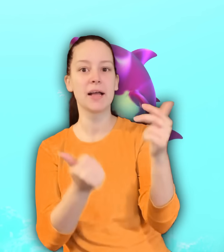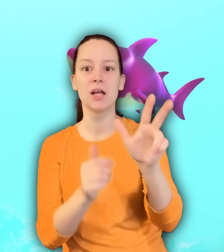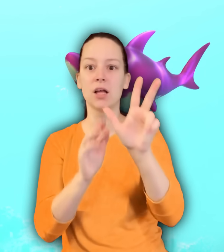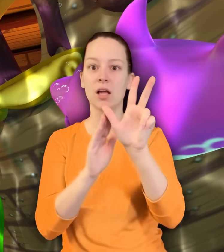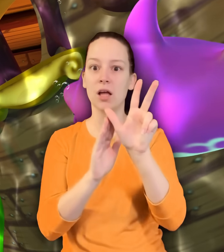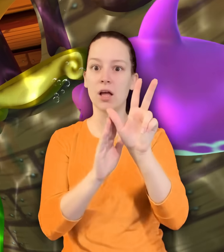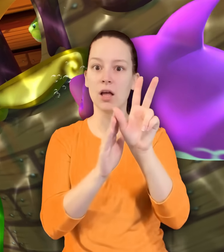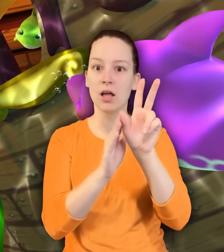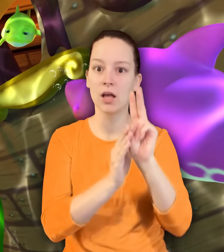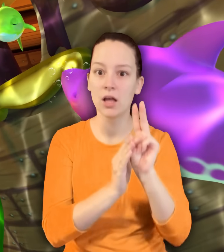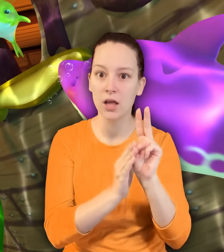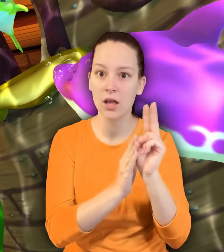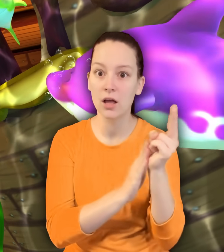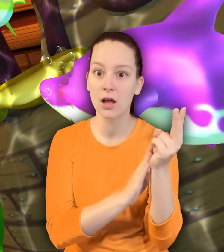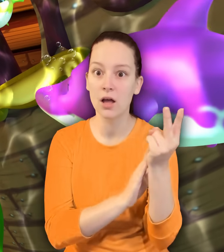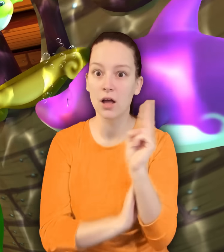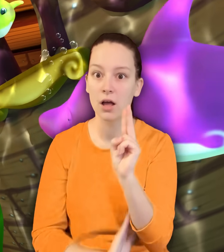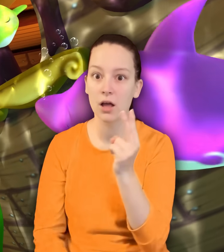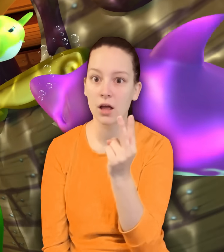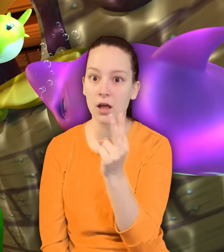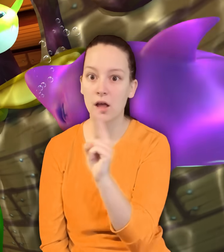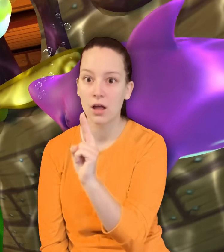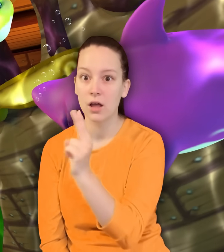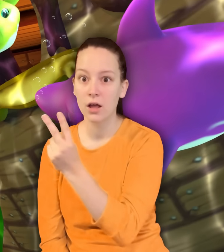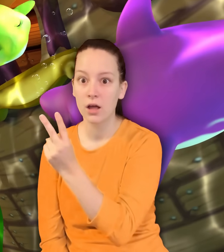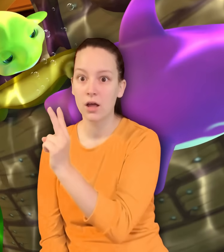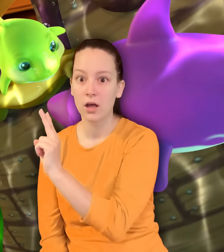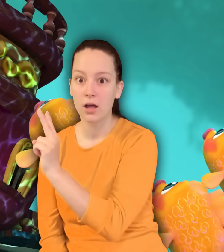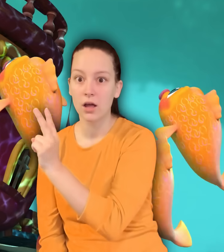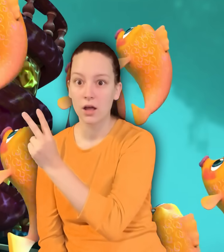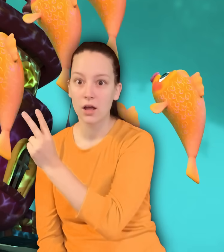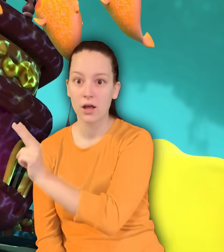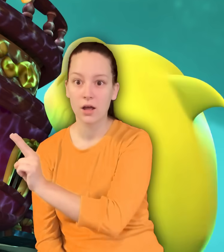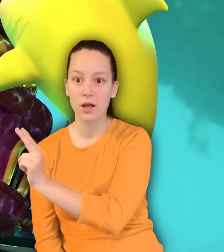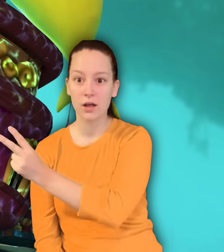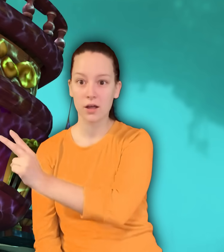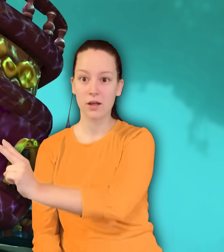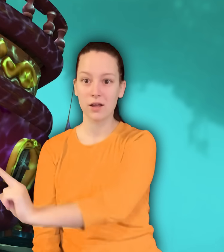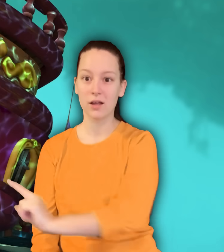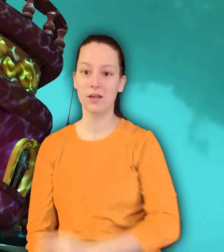quick come back But only two Little Sharks came back